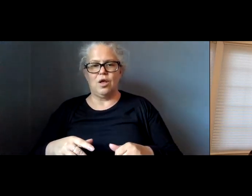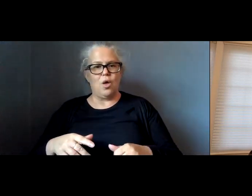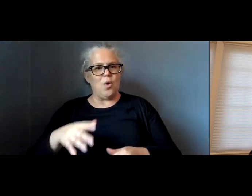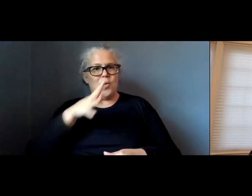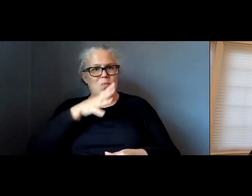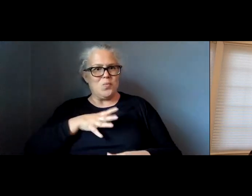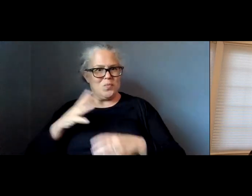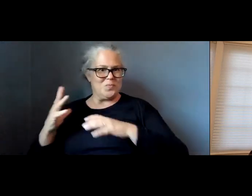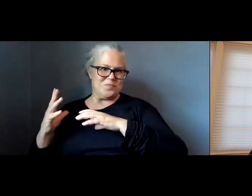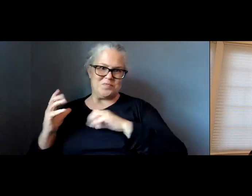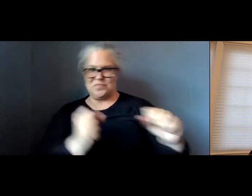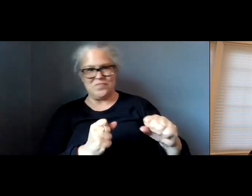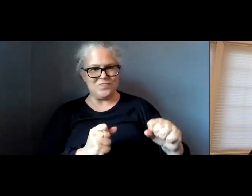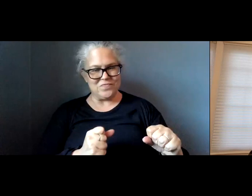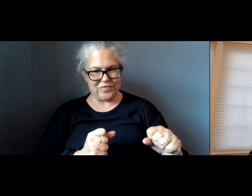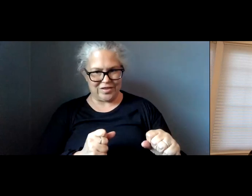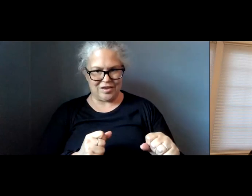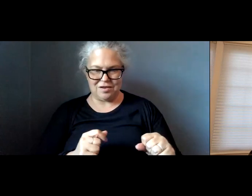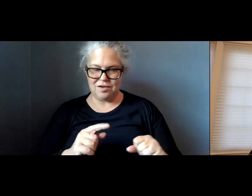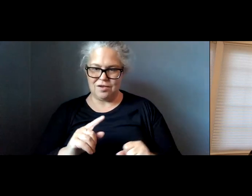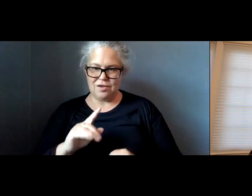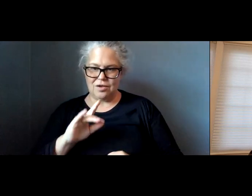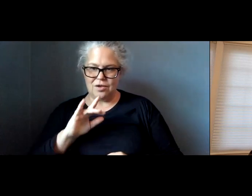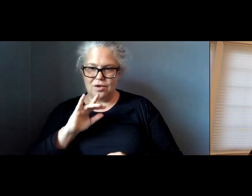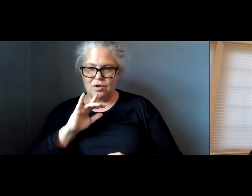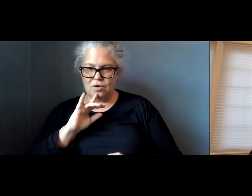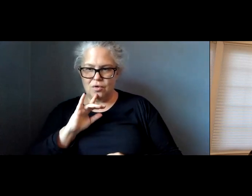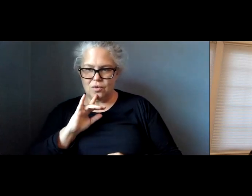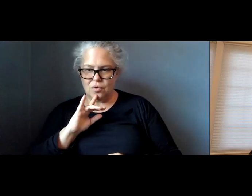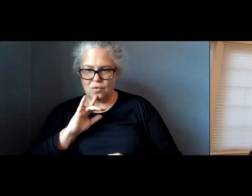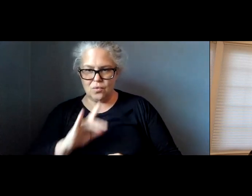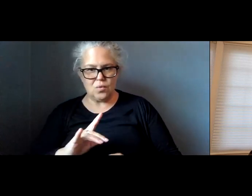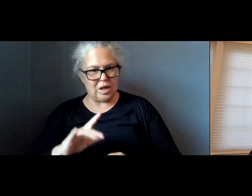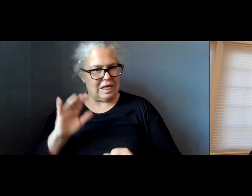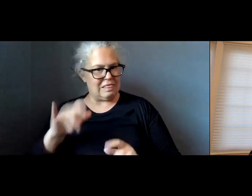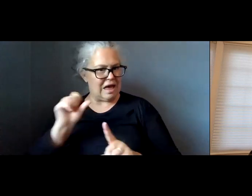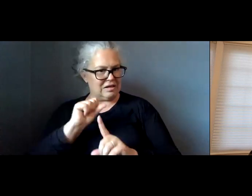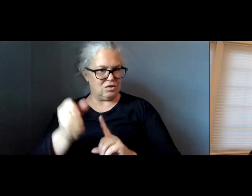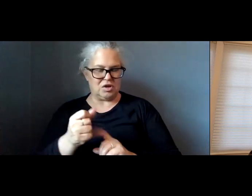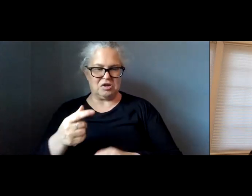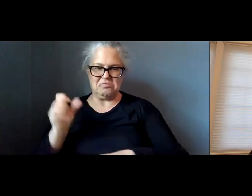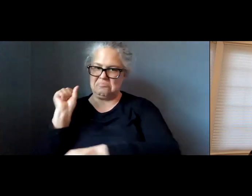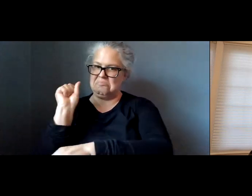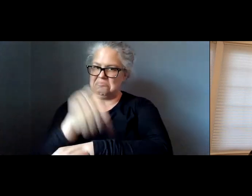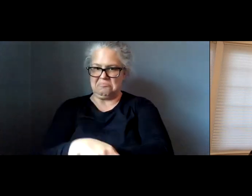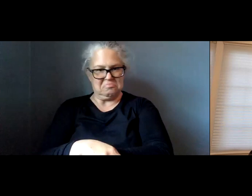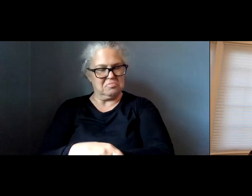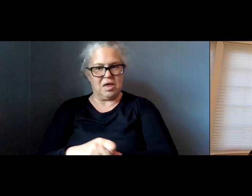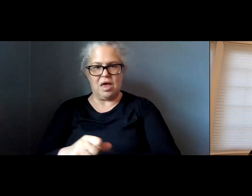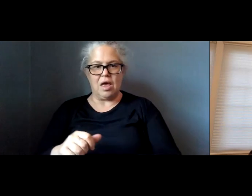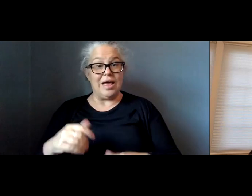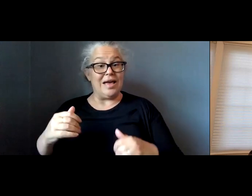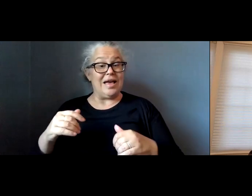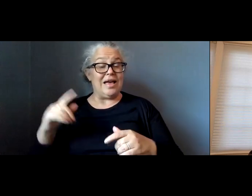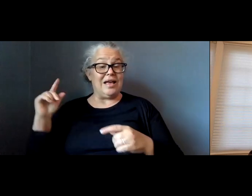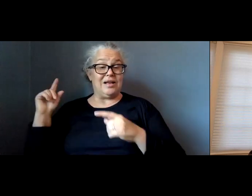courageous. The courage that she mustered was connected to circumstances. Surely she would never forget her climb today for all